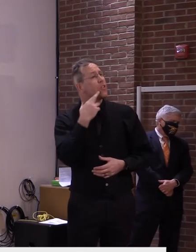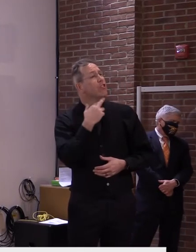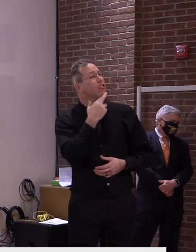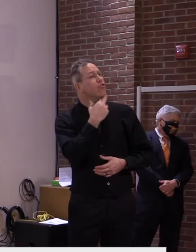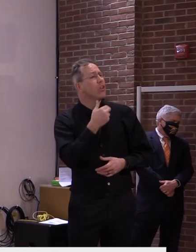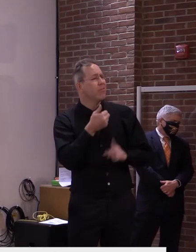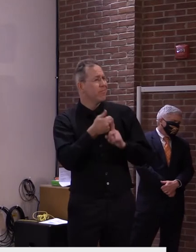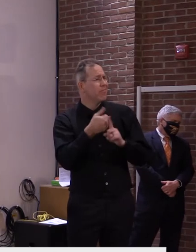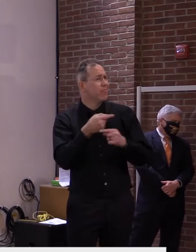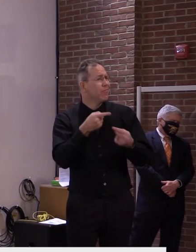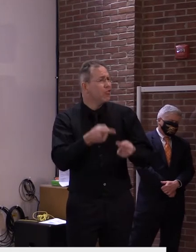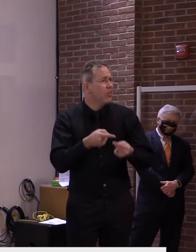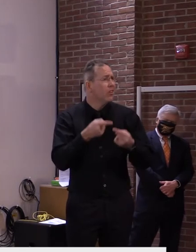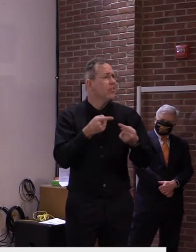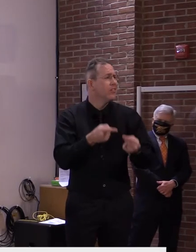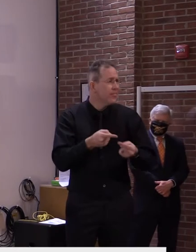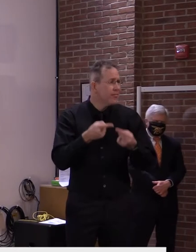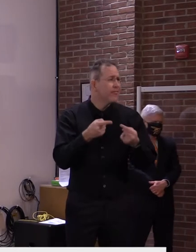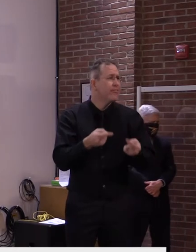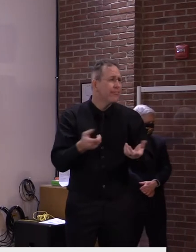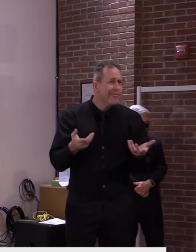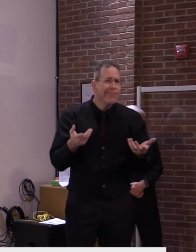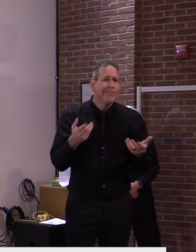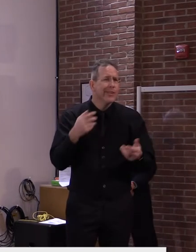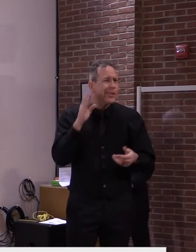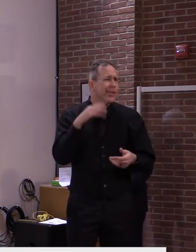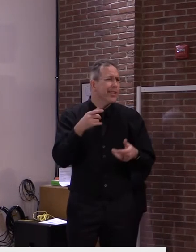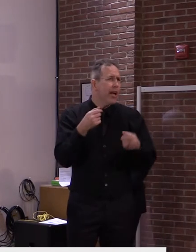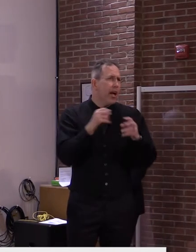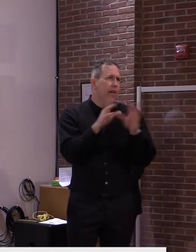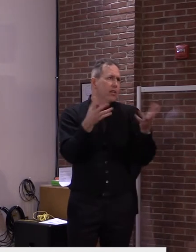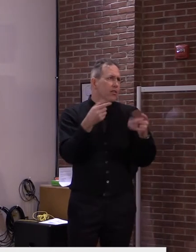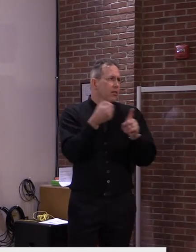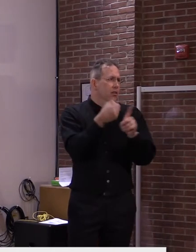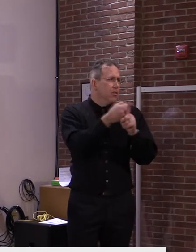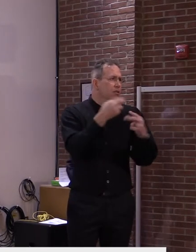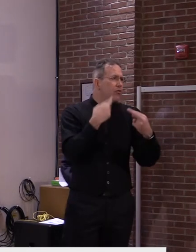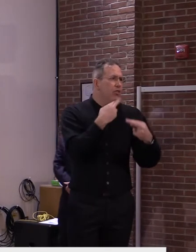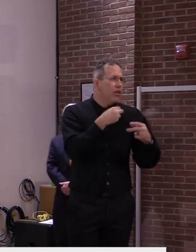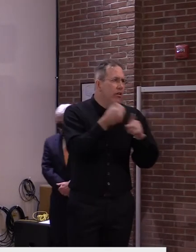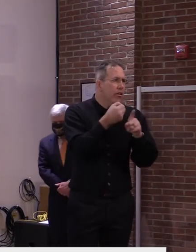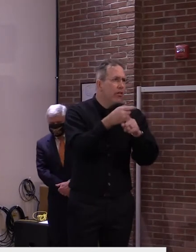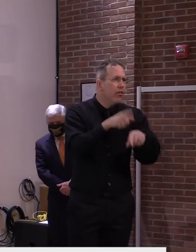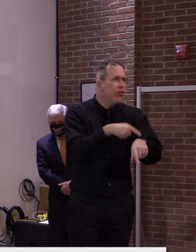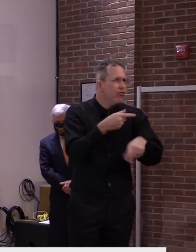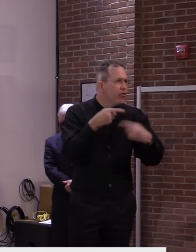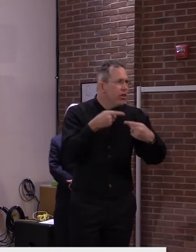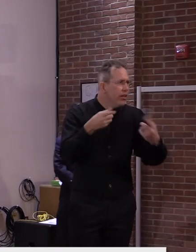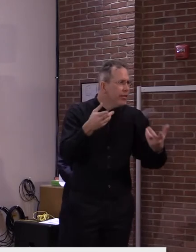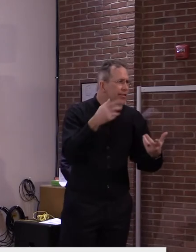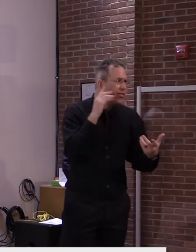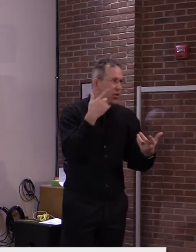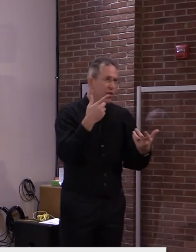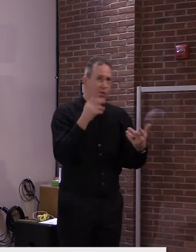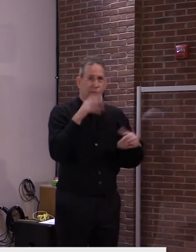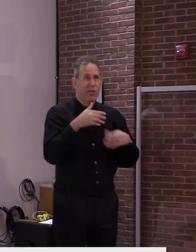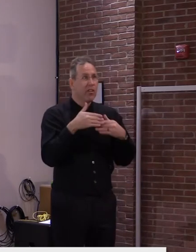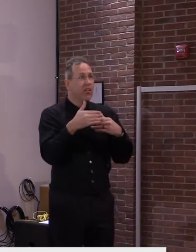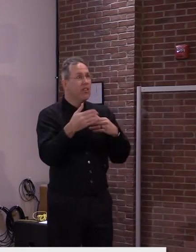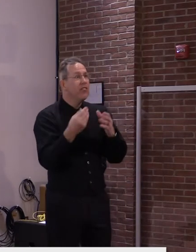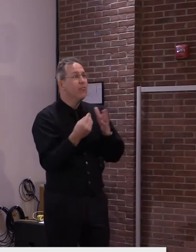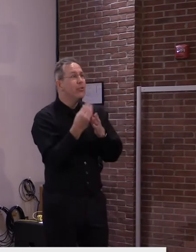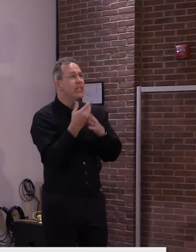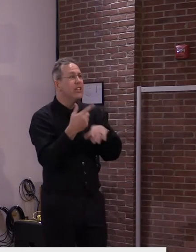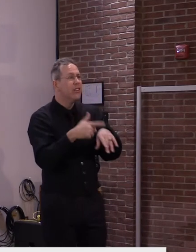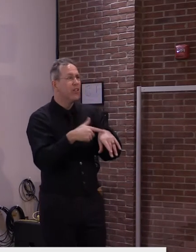bit more about plans for perhaps long-term heading towards spring, which is actually only less than a couple months away,